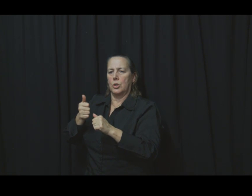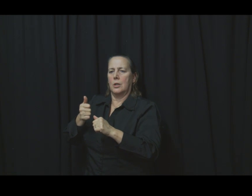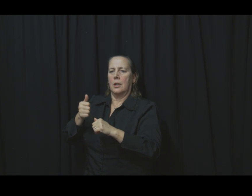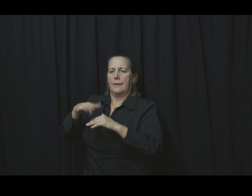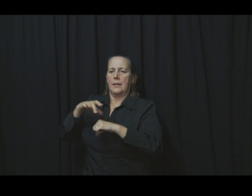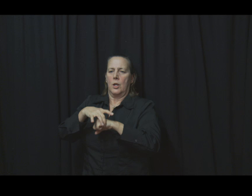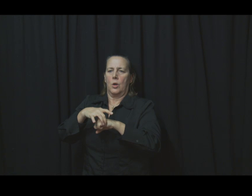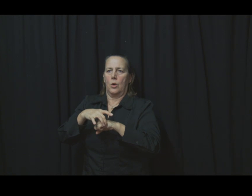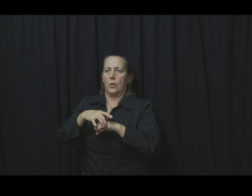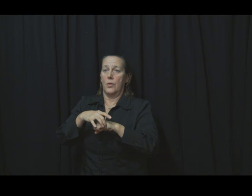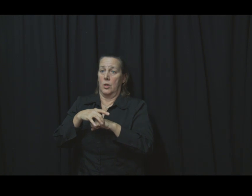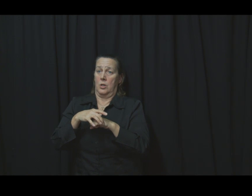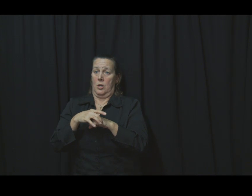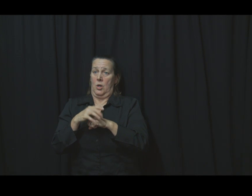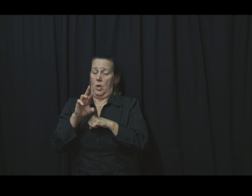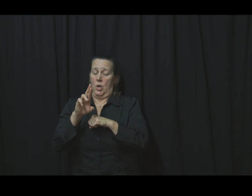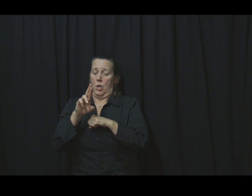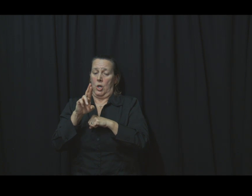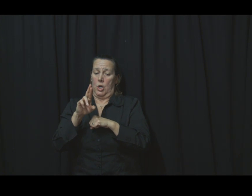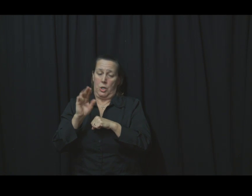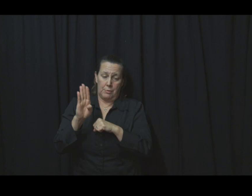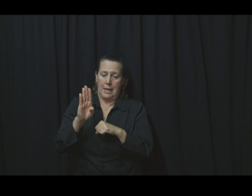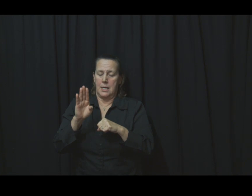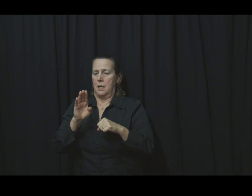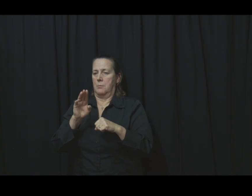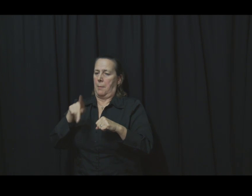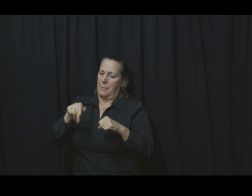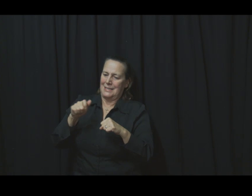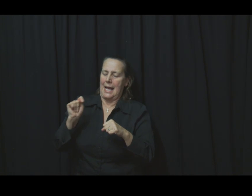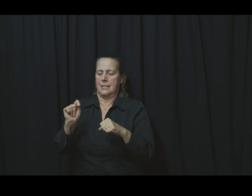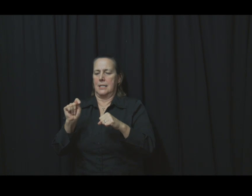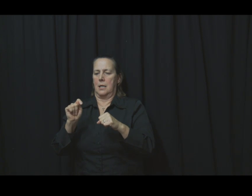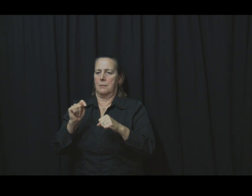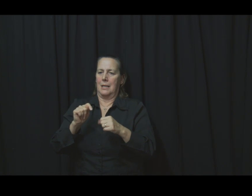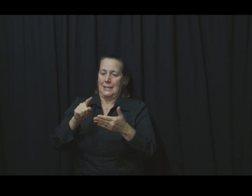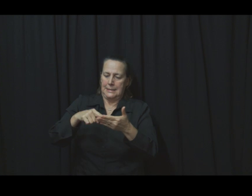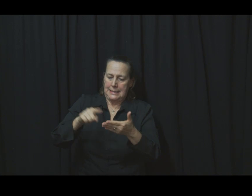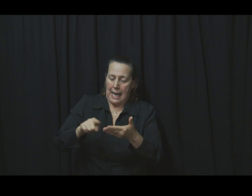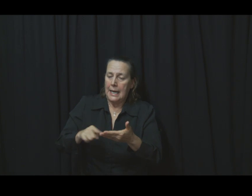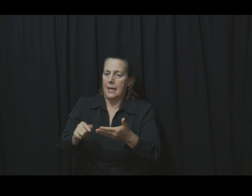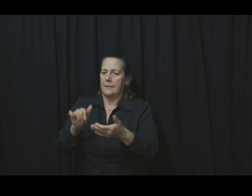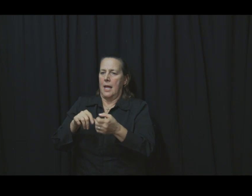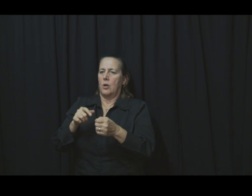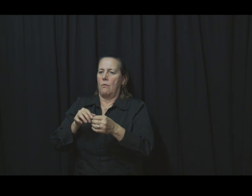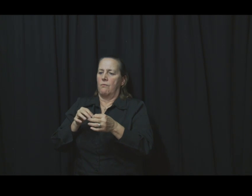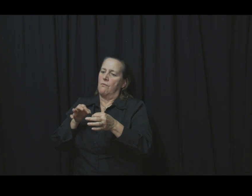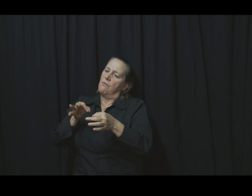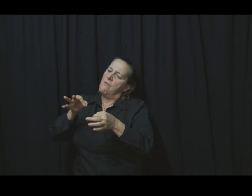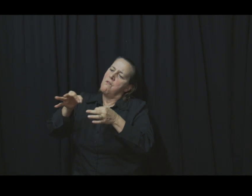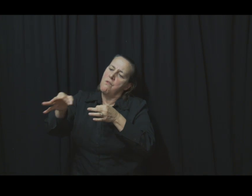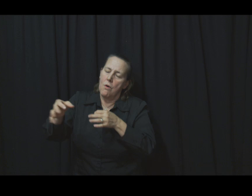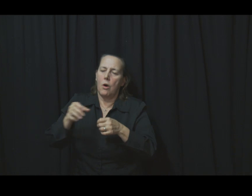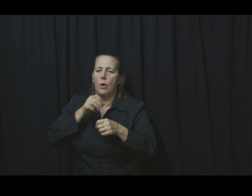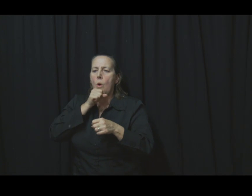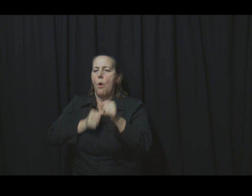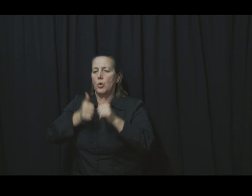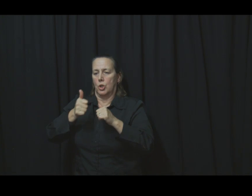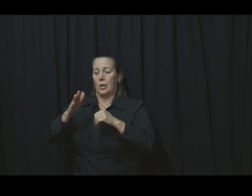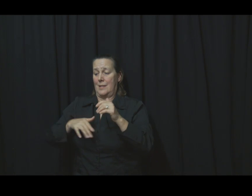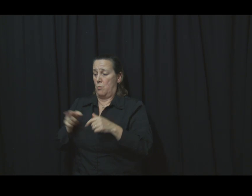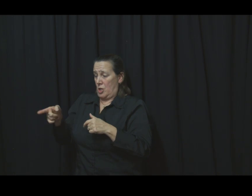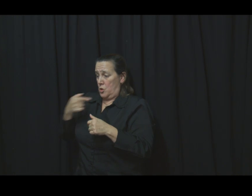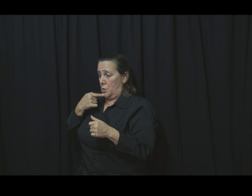strontium and uranium and potassium argon dating that are far, far, far older than you claim the Earth is.